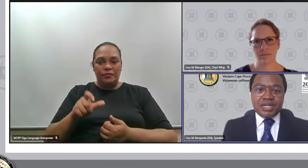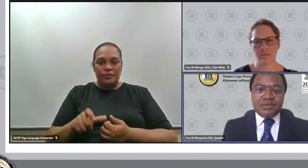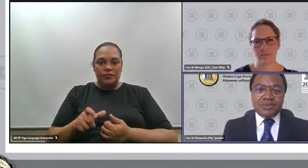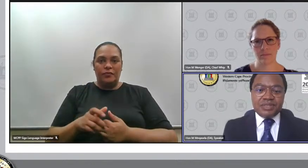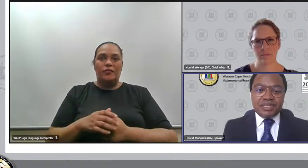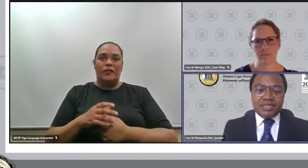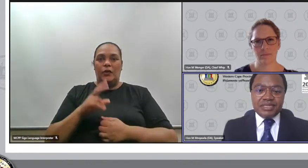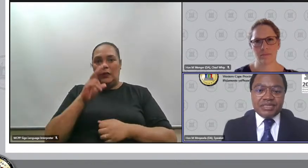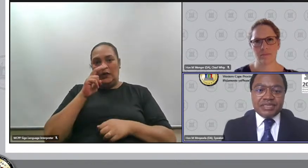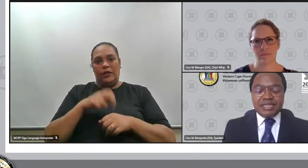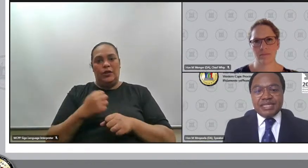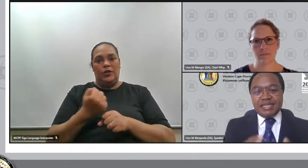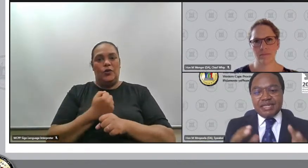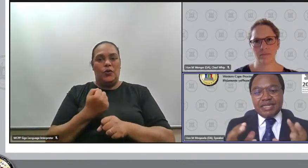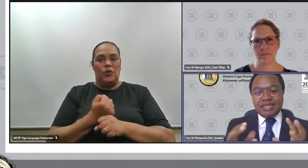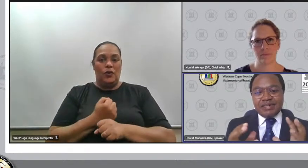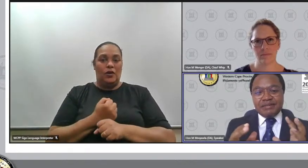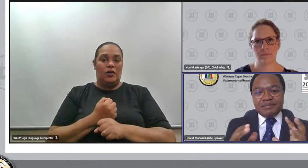had to work with the